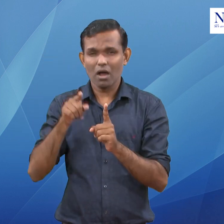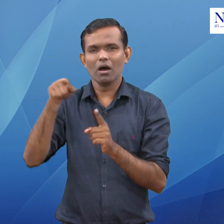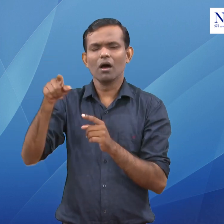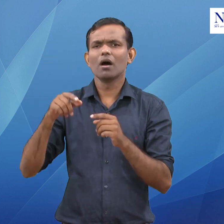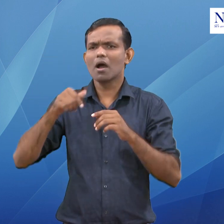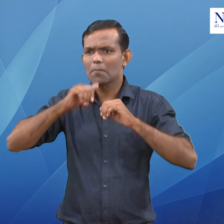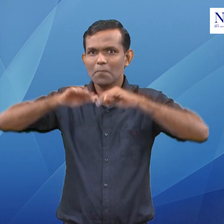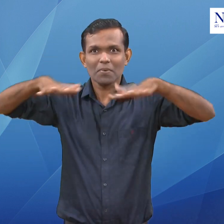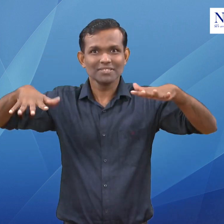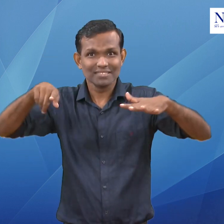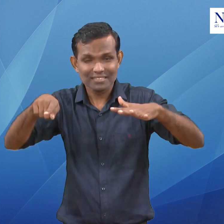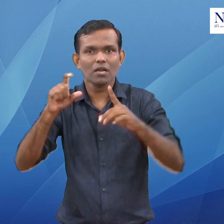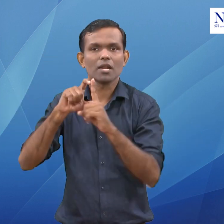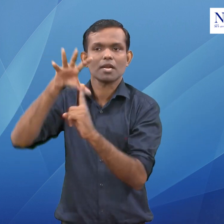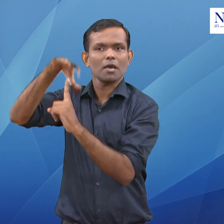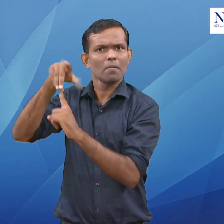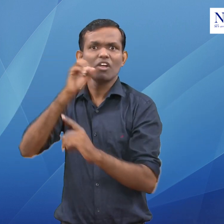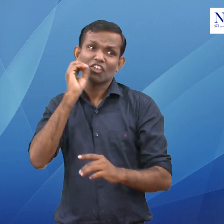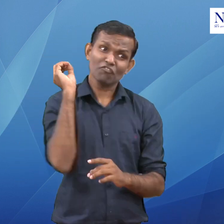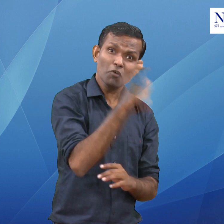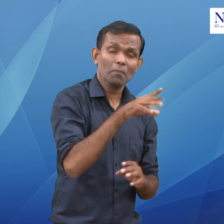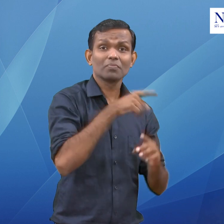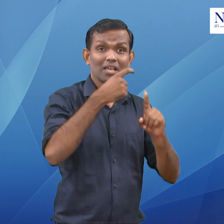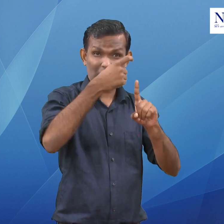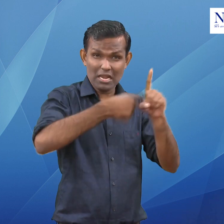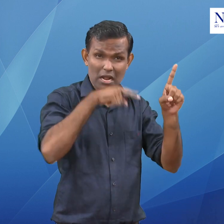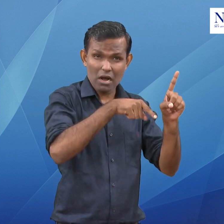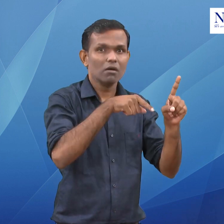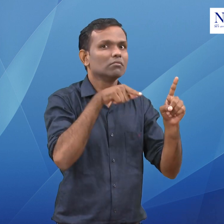issued a rough sea alert for Kerala and Lakshadweep coasts.